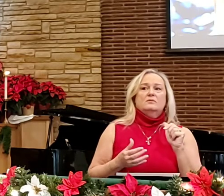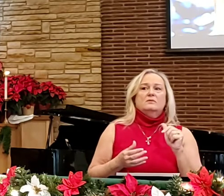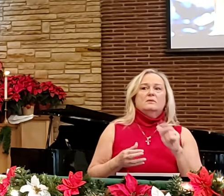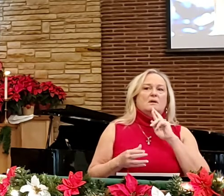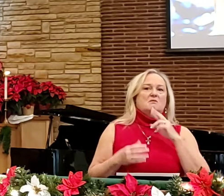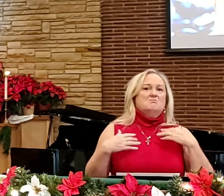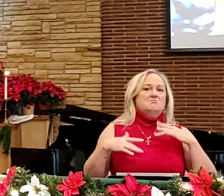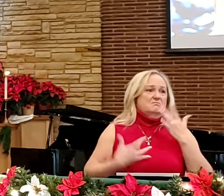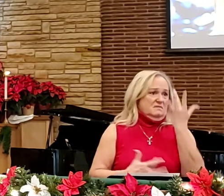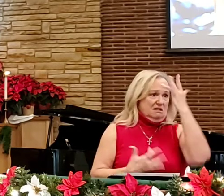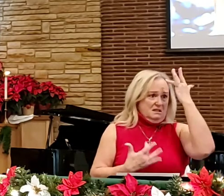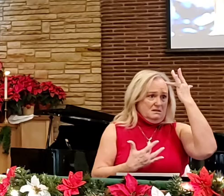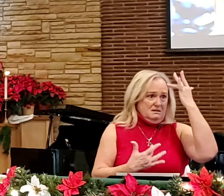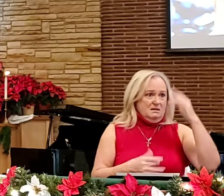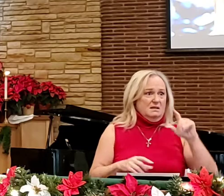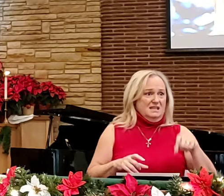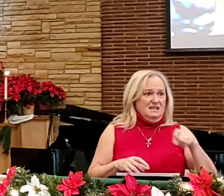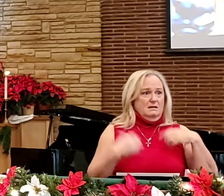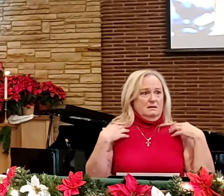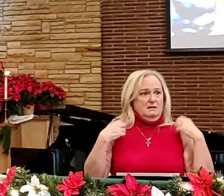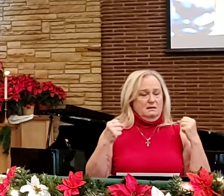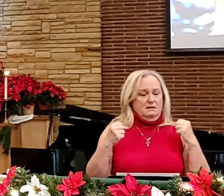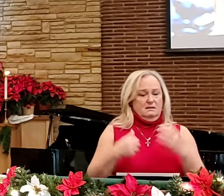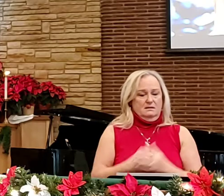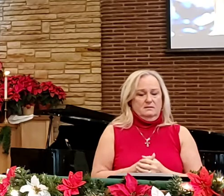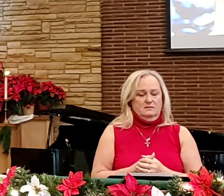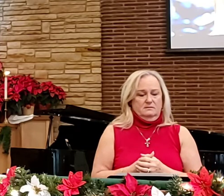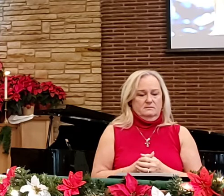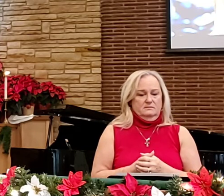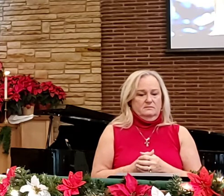are ill and in need of healing.